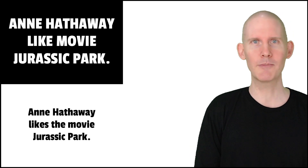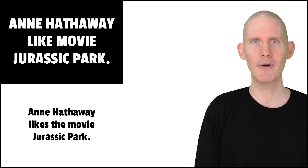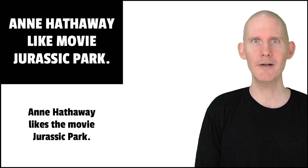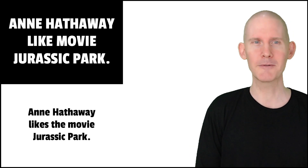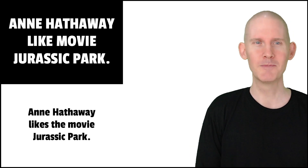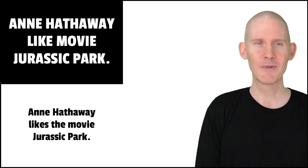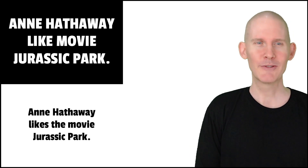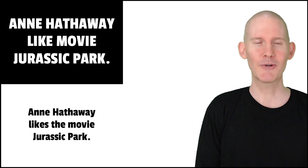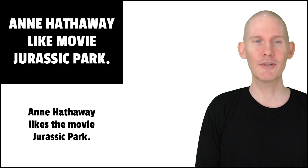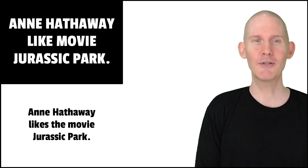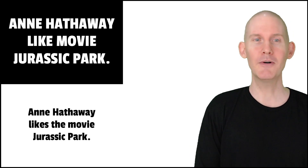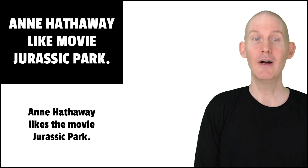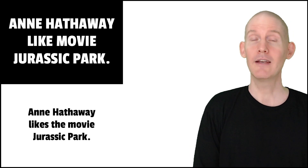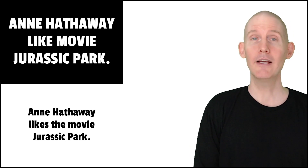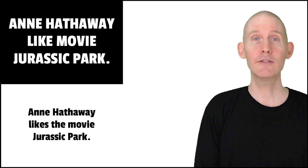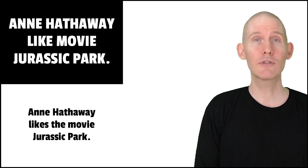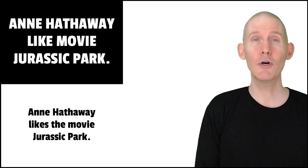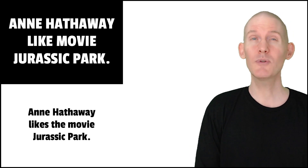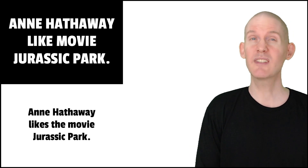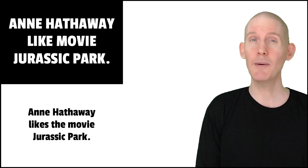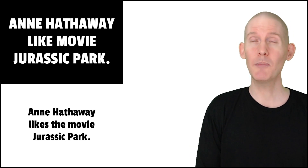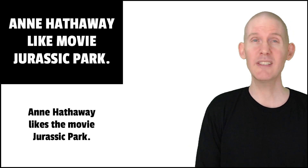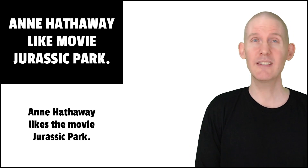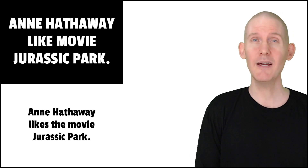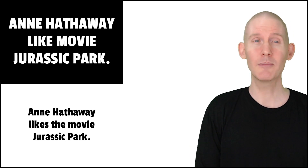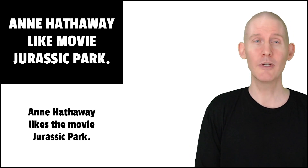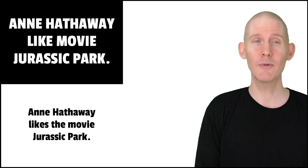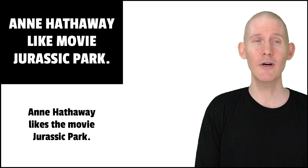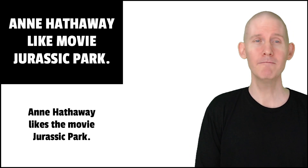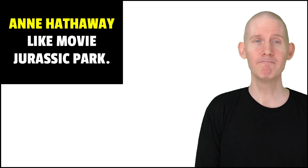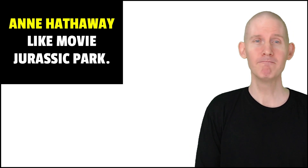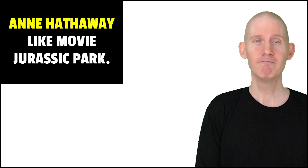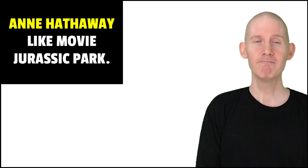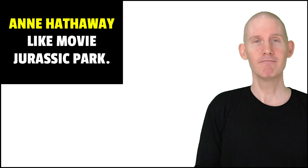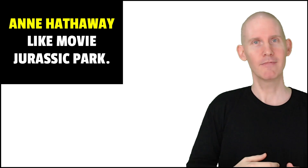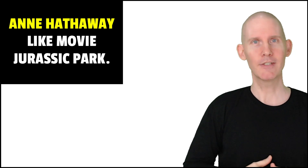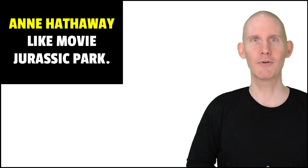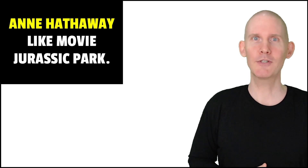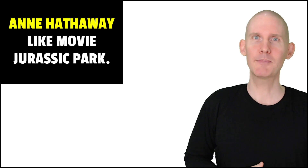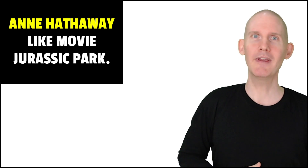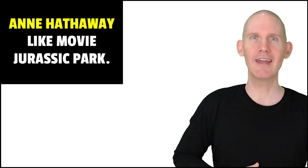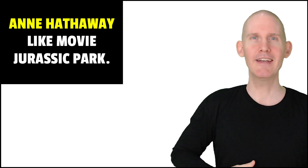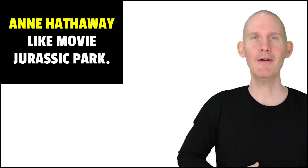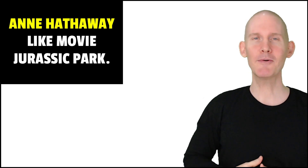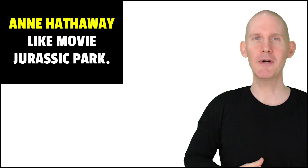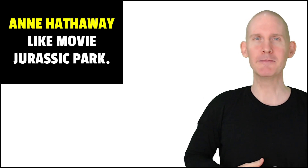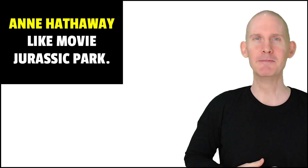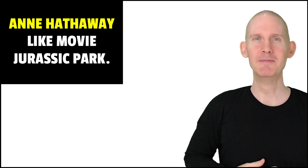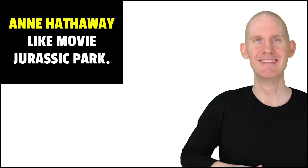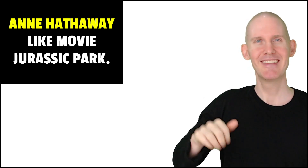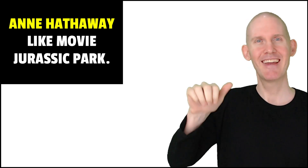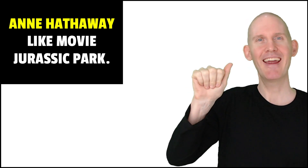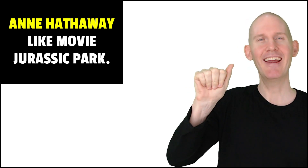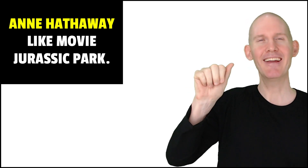Park. So let's go nice and slow, step by step. Here we go. Let's fingerspell Anne Hathaway. Anne